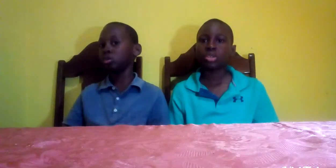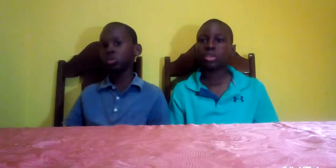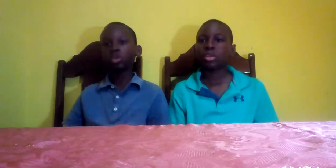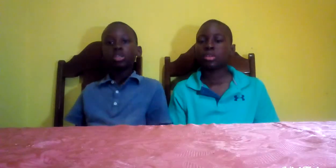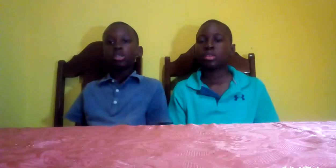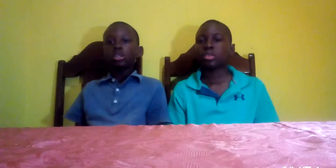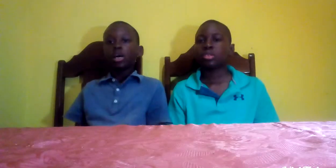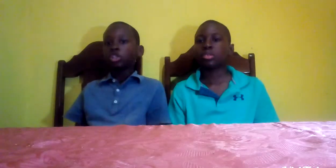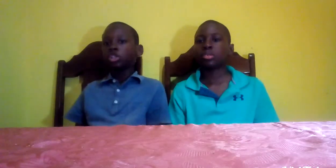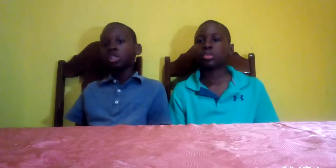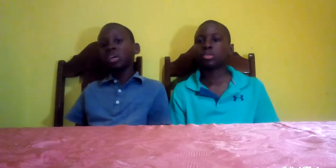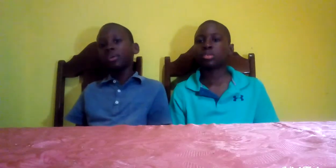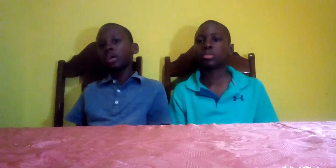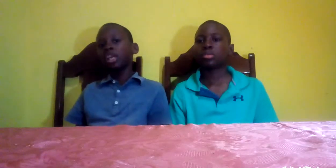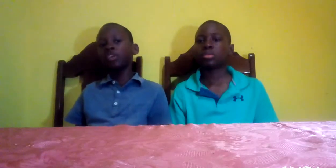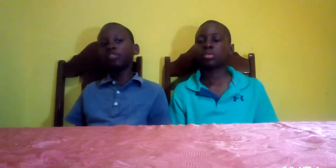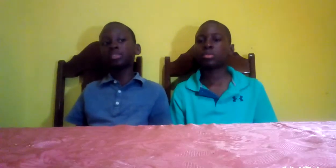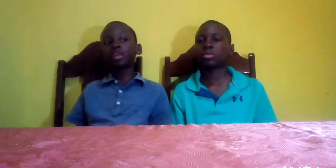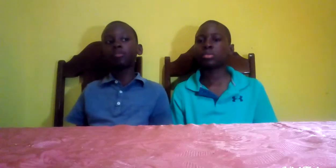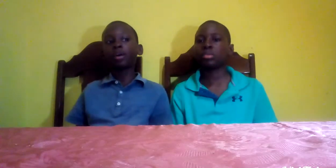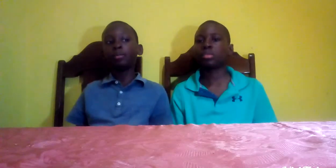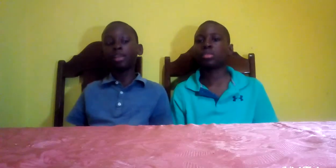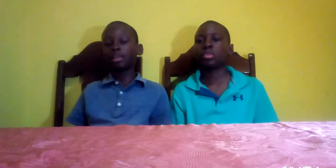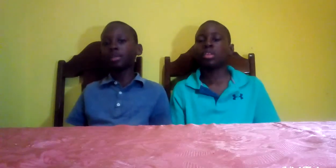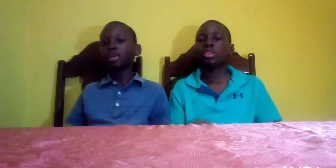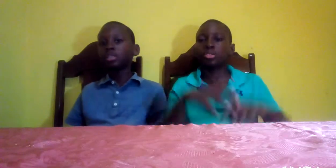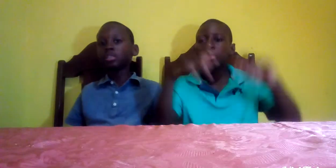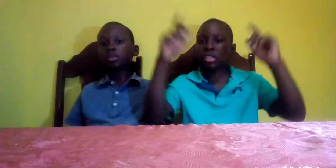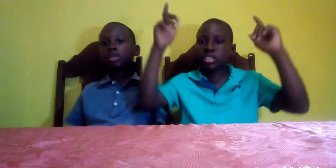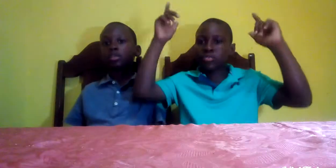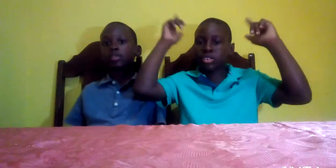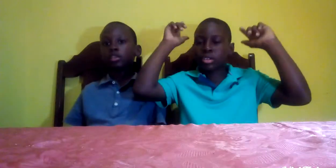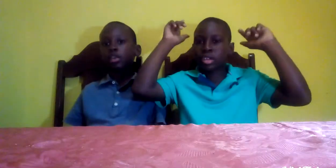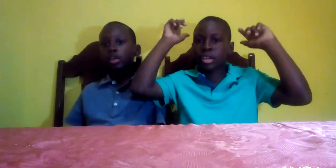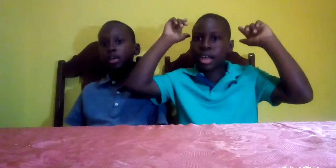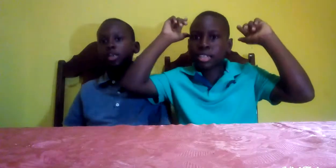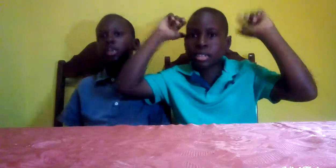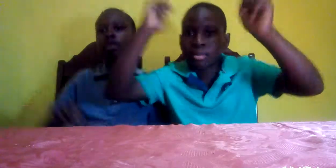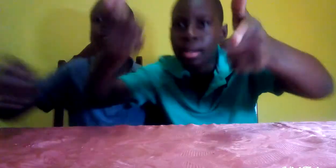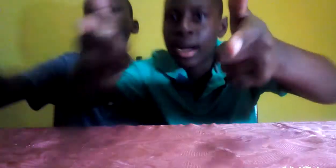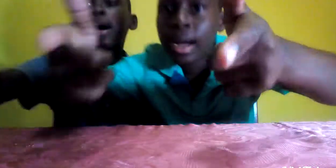and share with all your friends and family. So, that's it for you, guys. Bye.